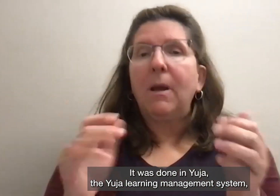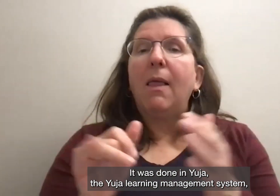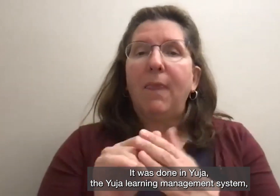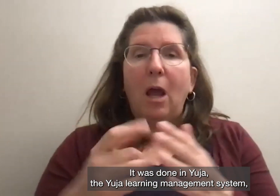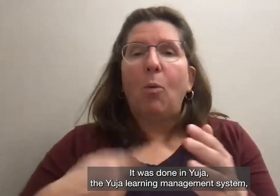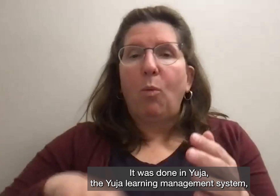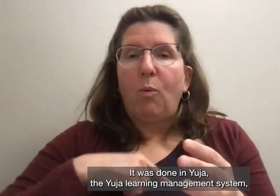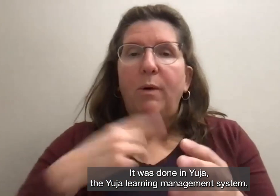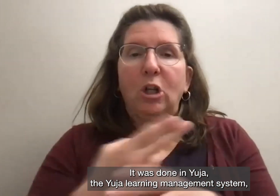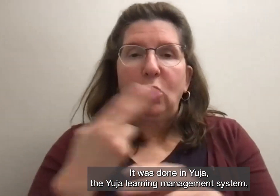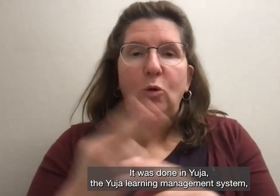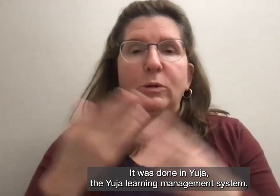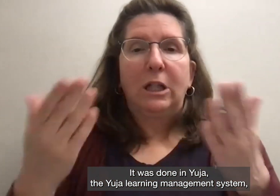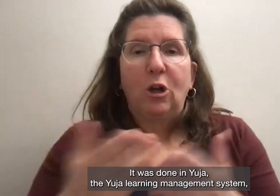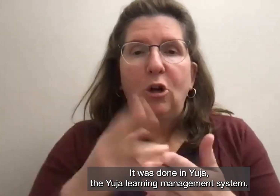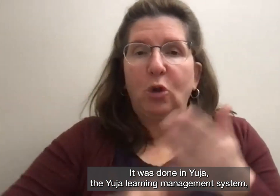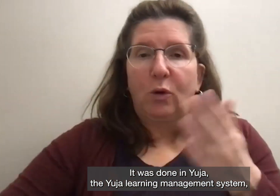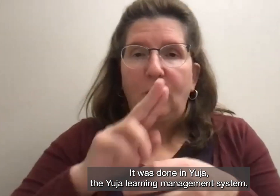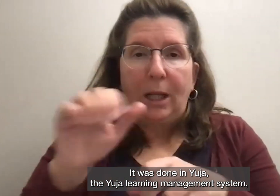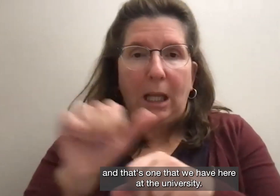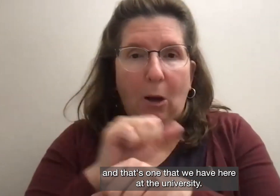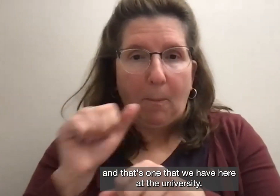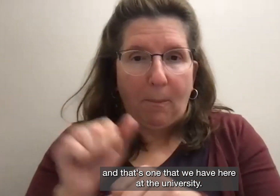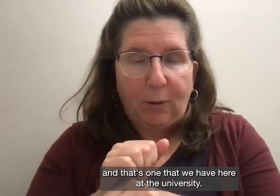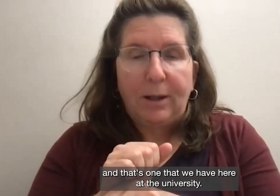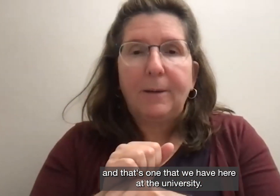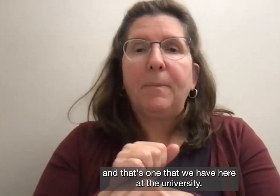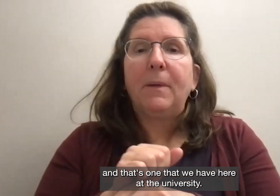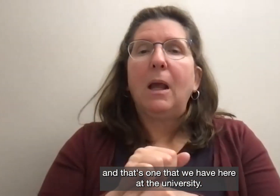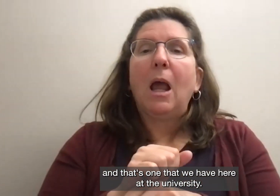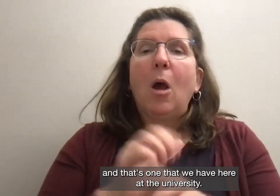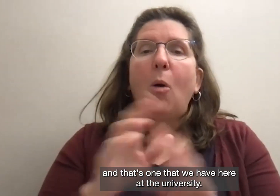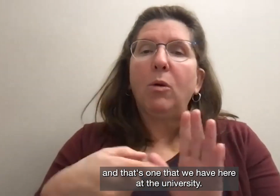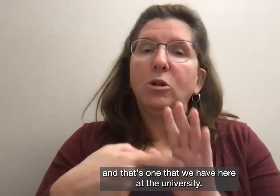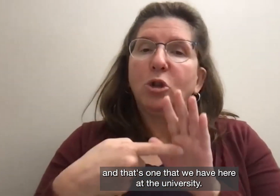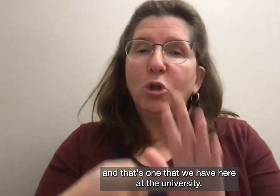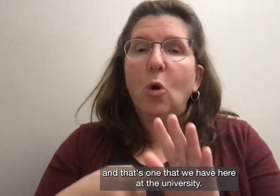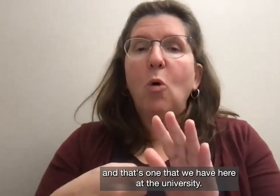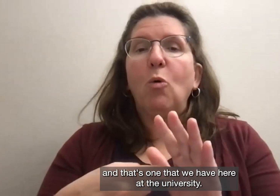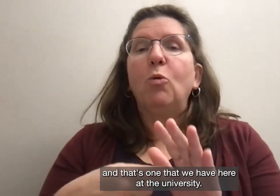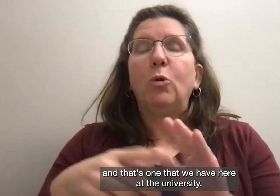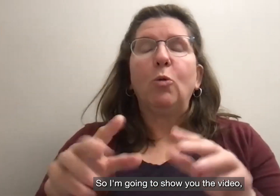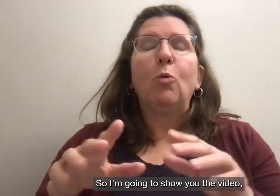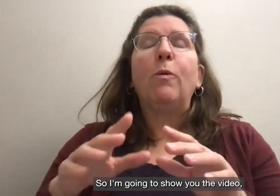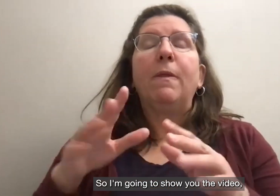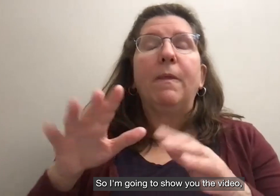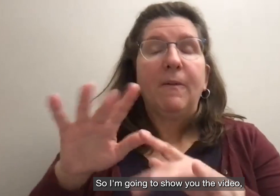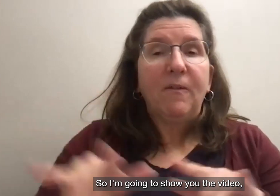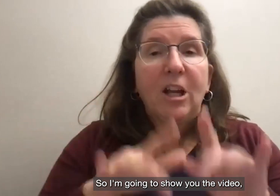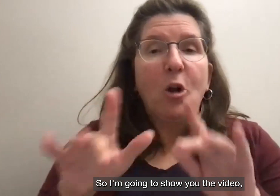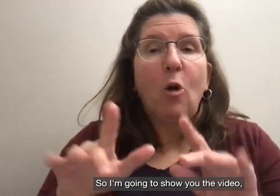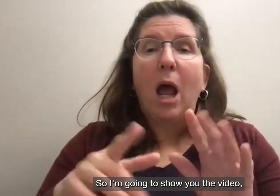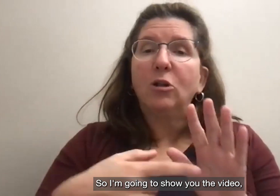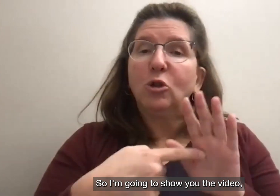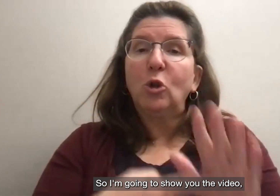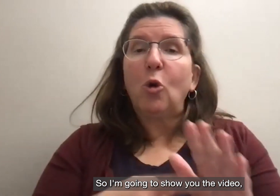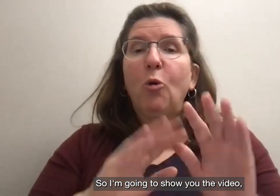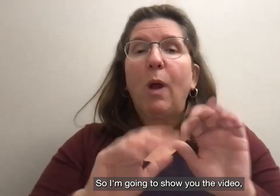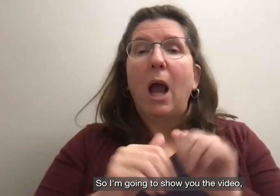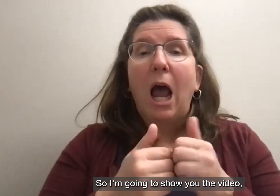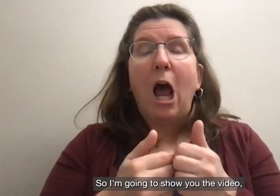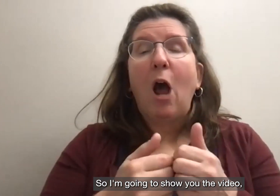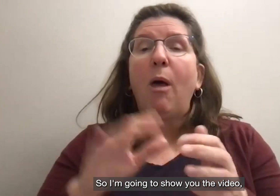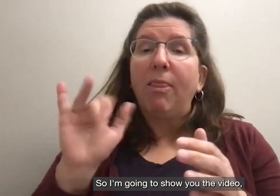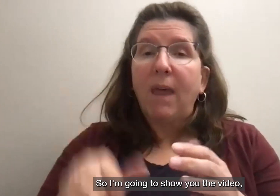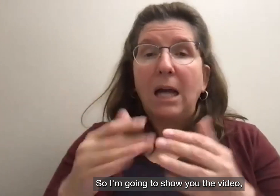the NUJA Learning Management System, and that's one that we have here at the university. So I'm going to show